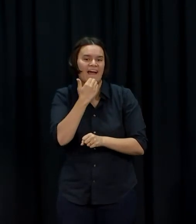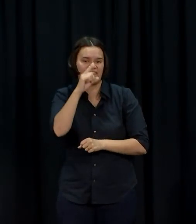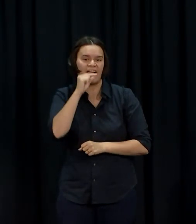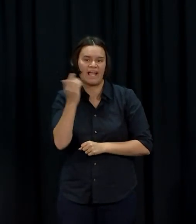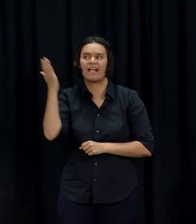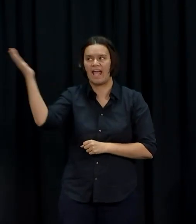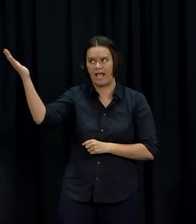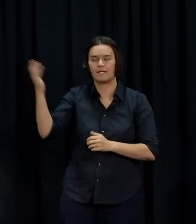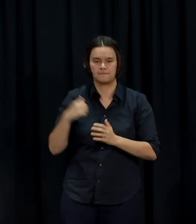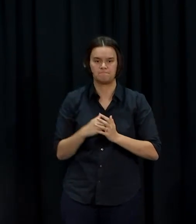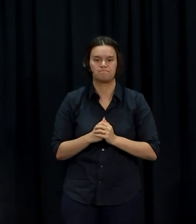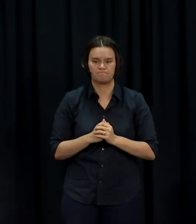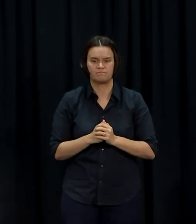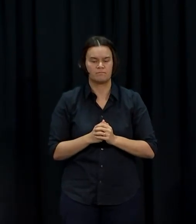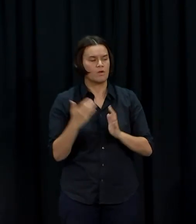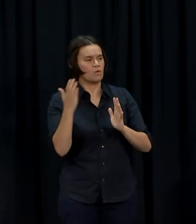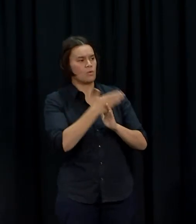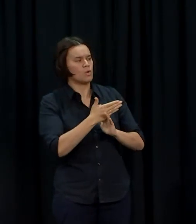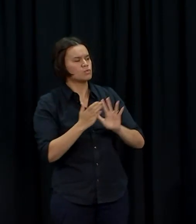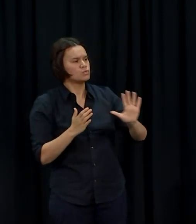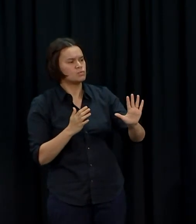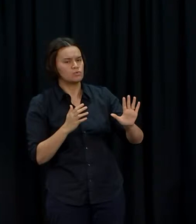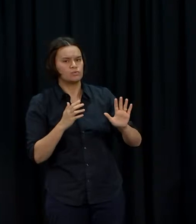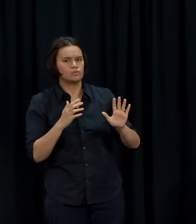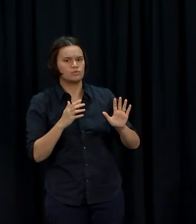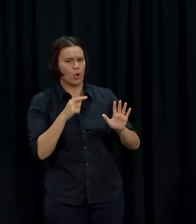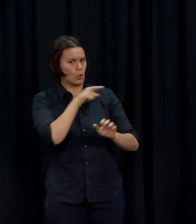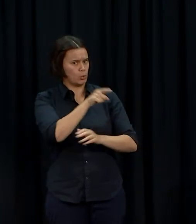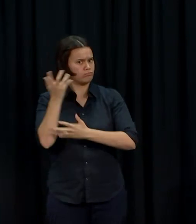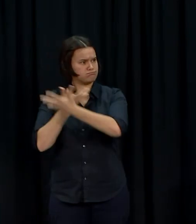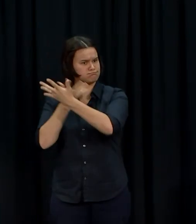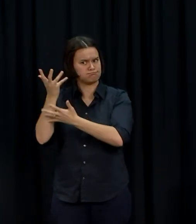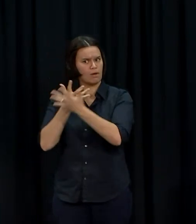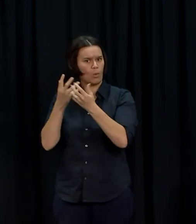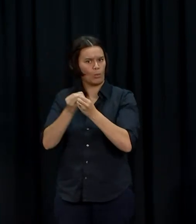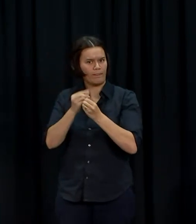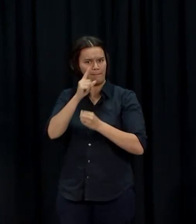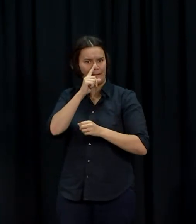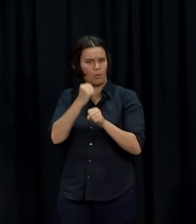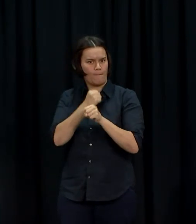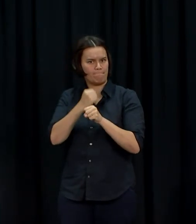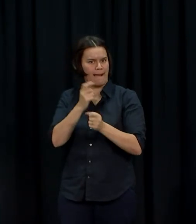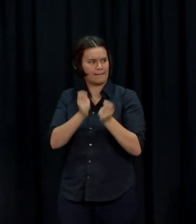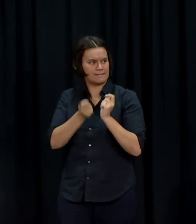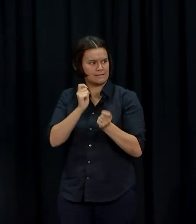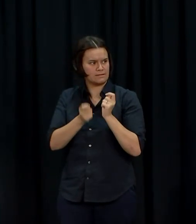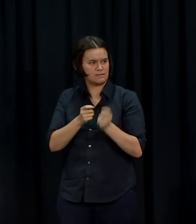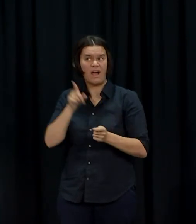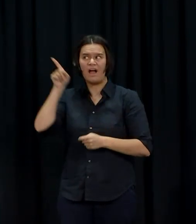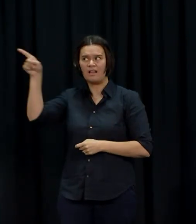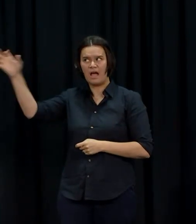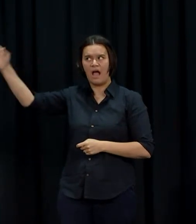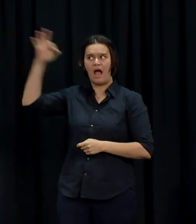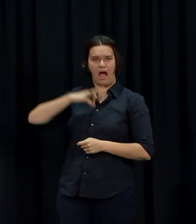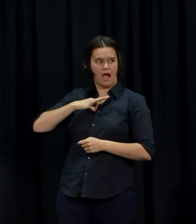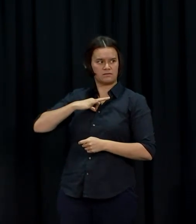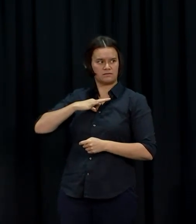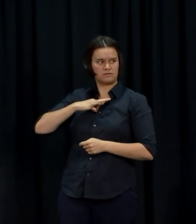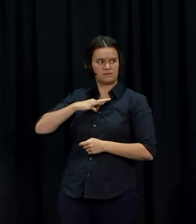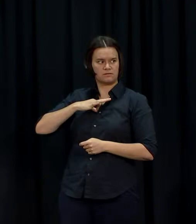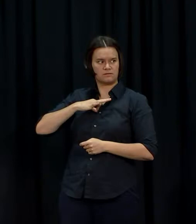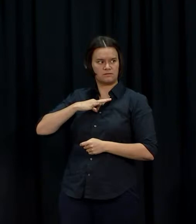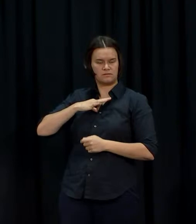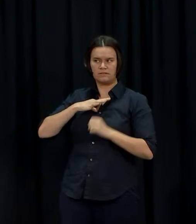release orders directly, please do. It was as simple as you having a conversation with the supplier and them saying, do you want this to be the process? And you said yes. There was